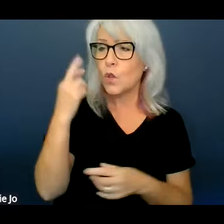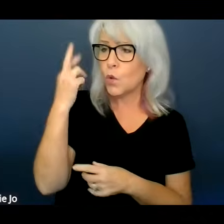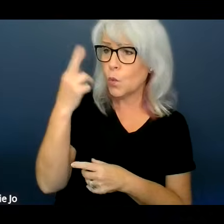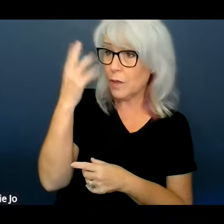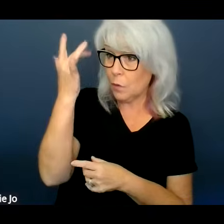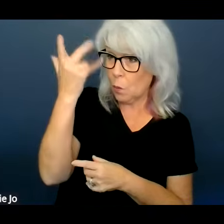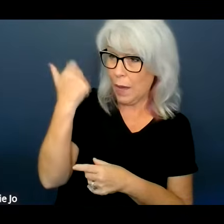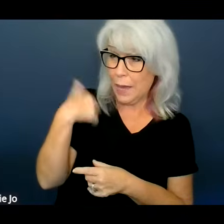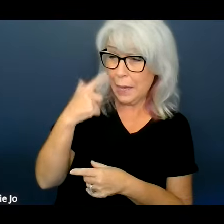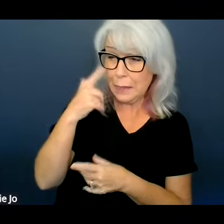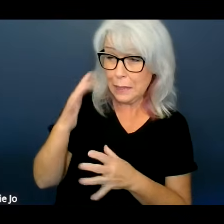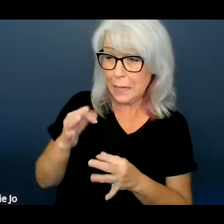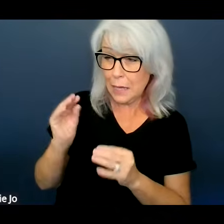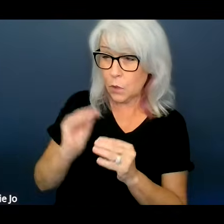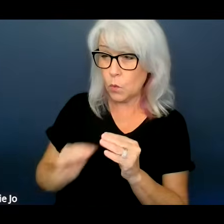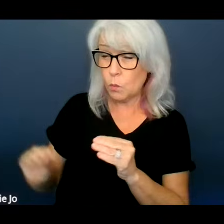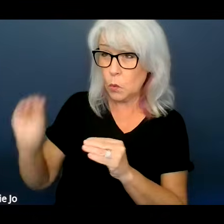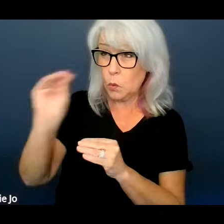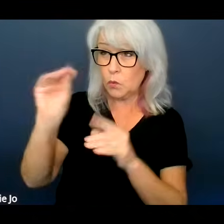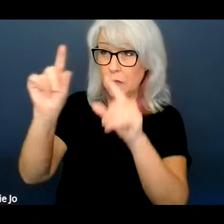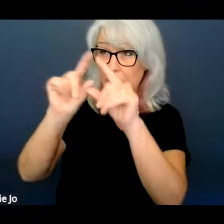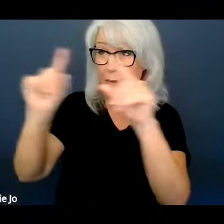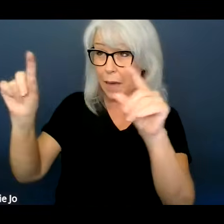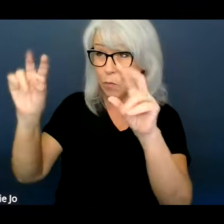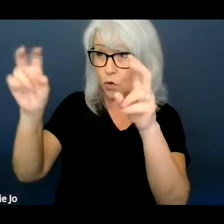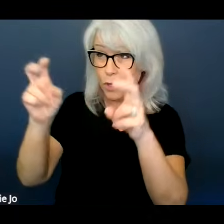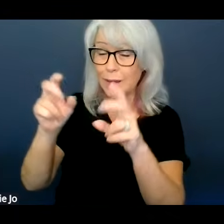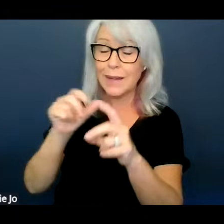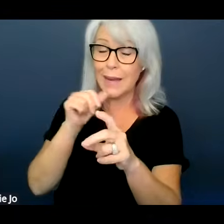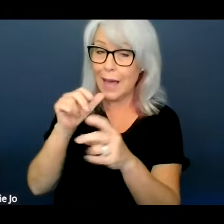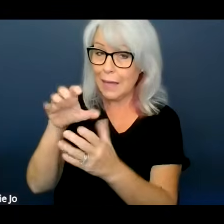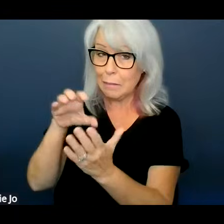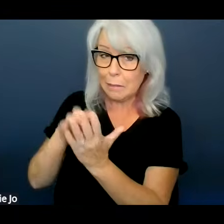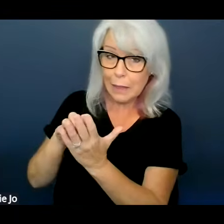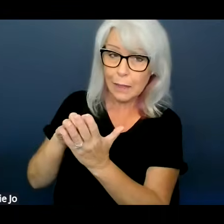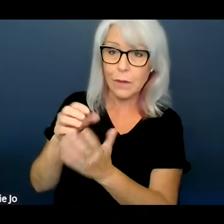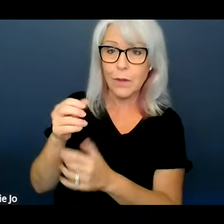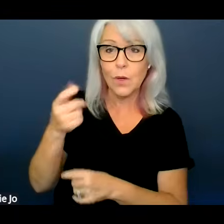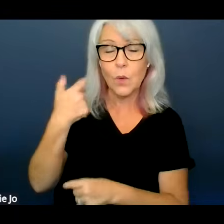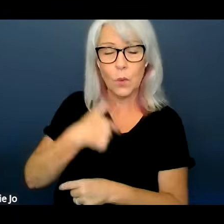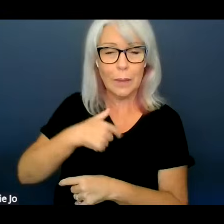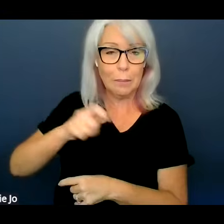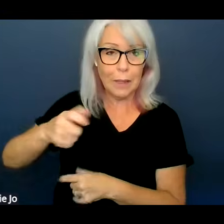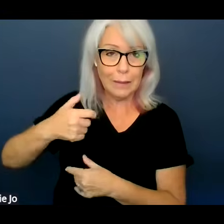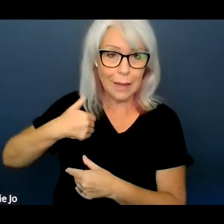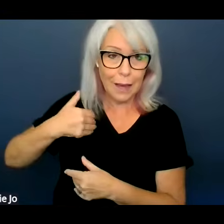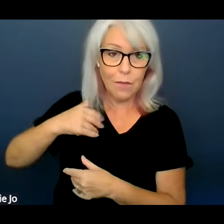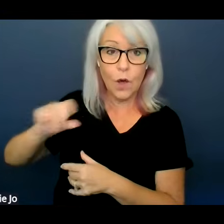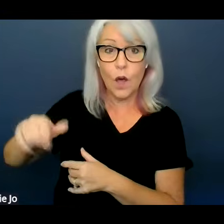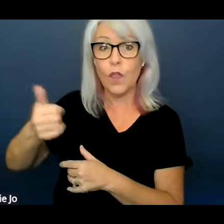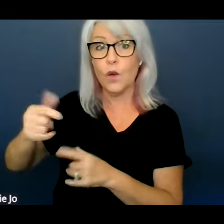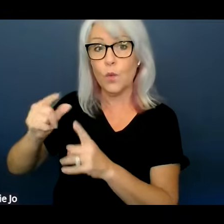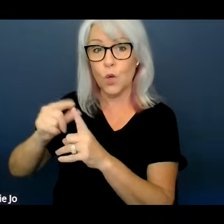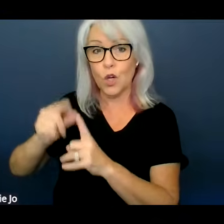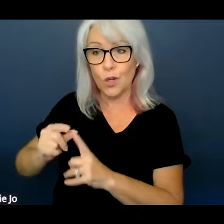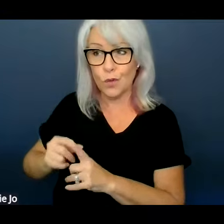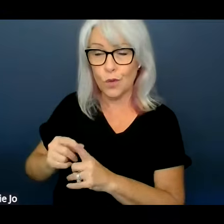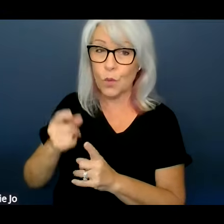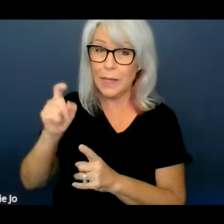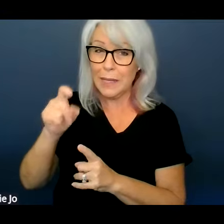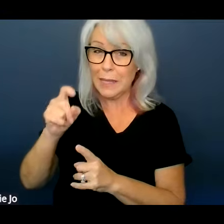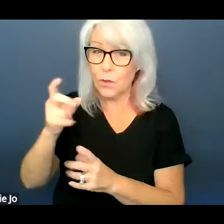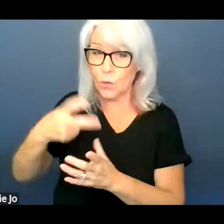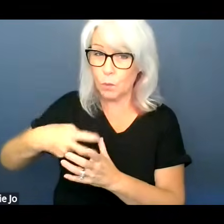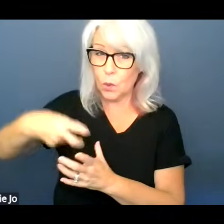caption from the text was because we needed to add additional words elsewhere in the 100 words, so we had to pull some things out.